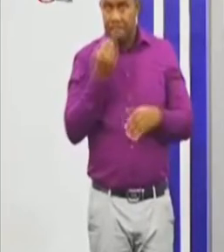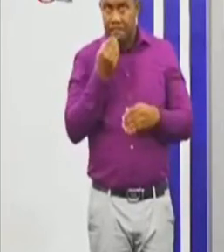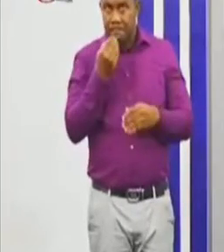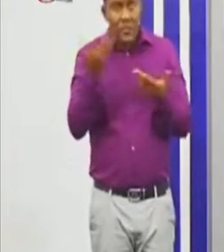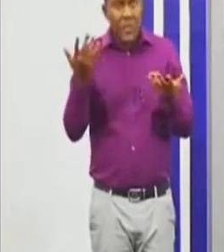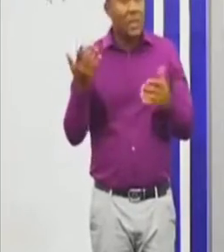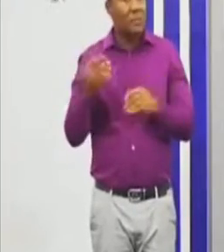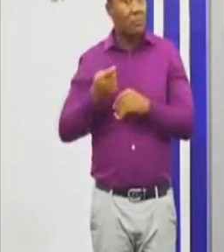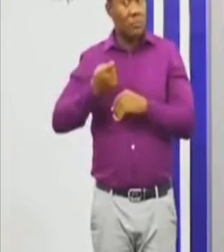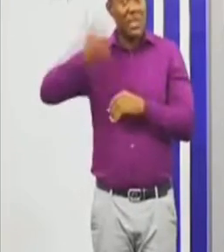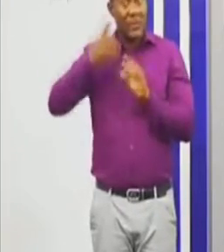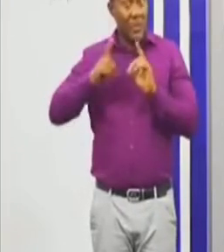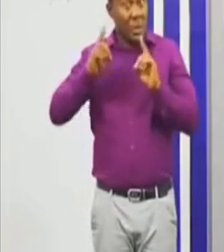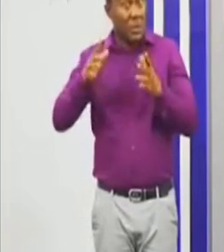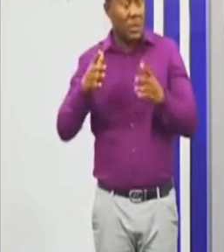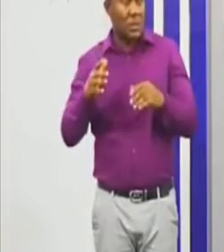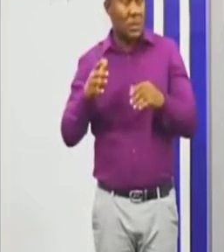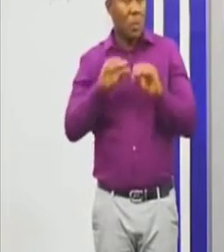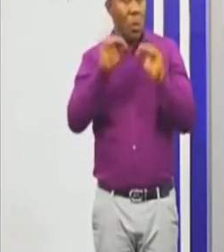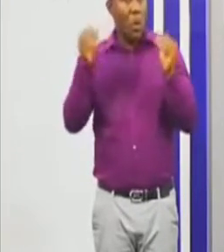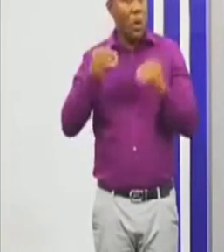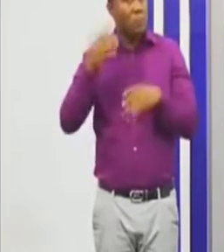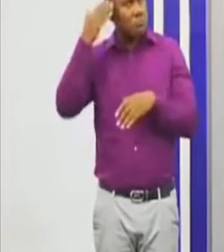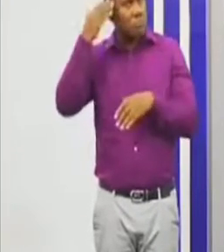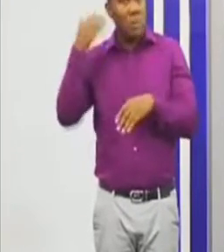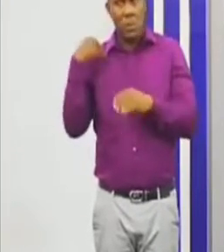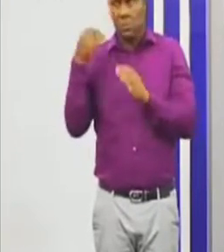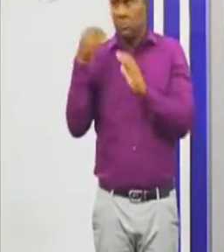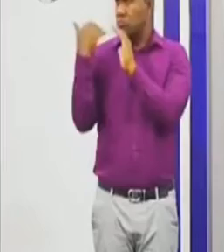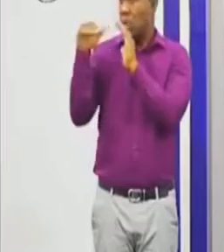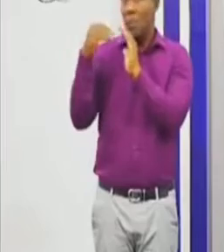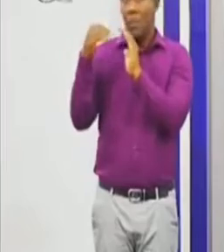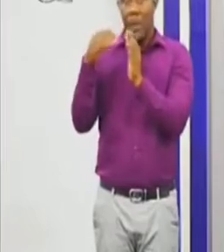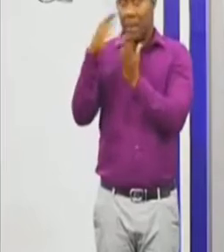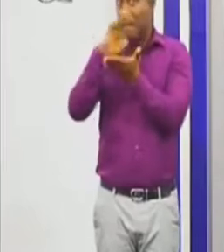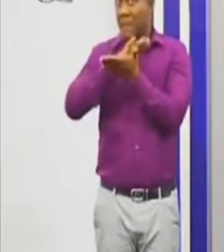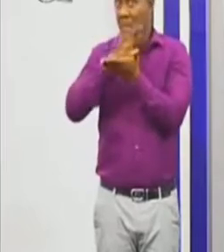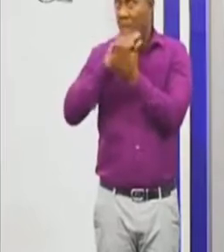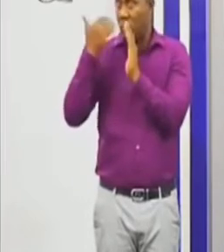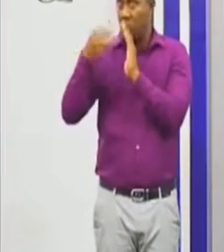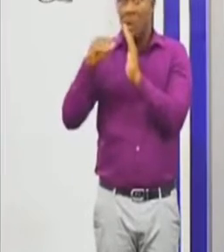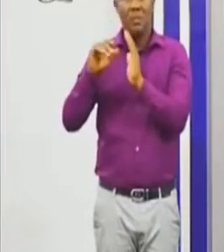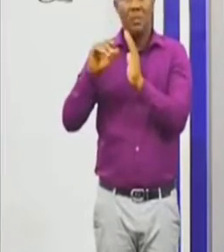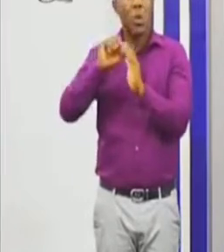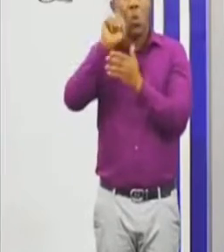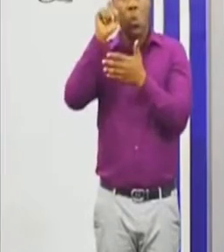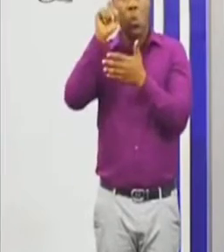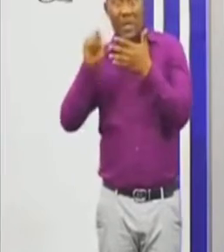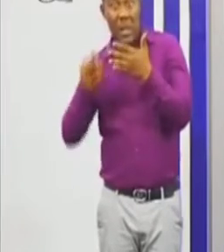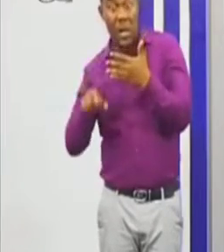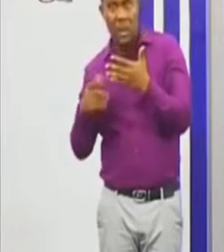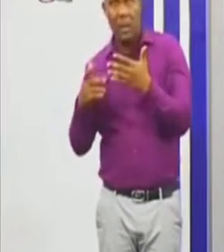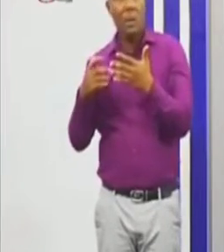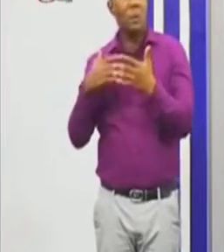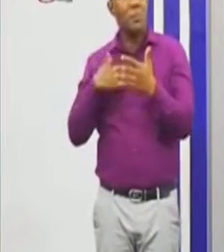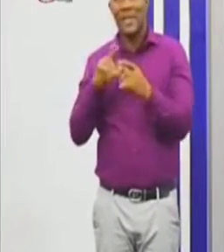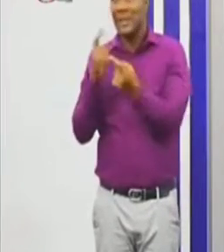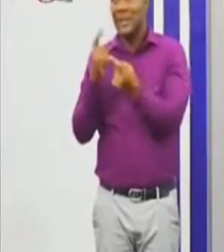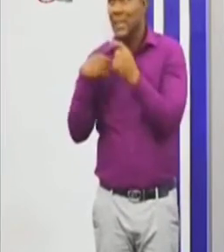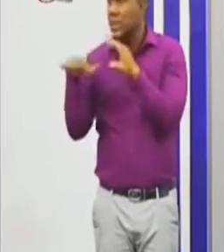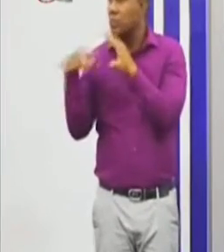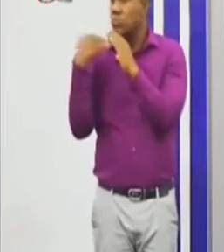any heads of agencies ne nyinaa send wɔn questionnaires bi. Ɔmo mfamrɛ yɛn na yɛntumi ɛnhyɛ aseɛ na